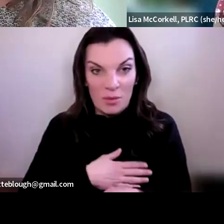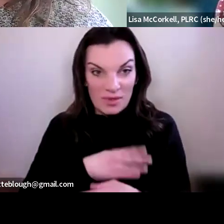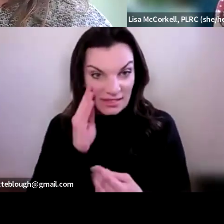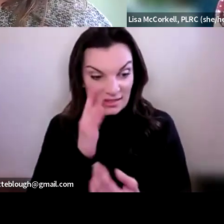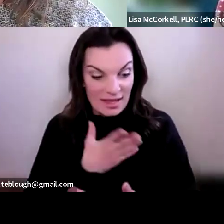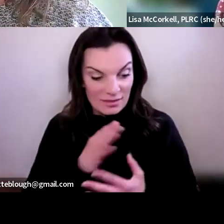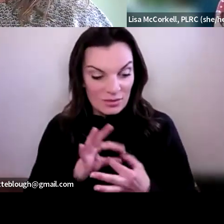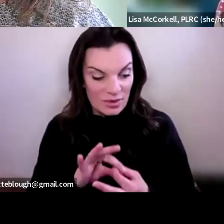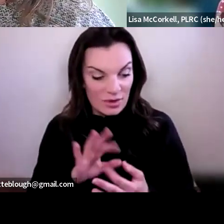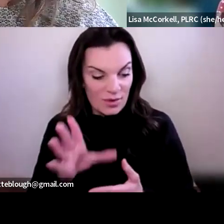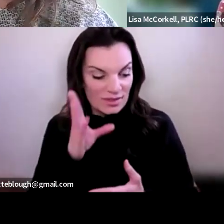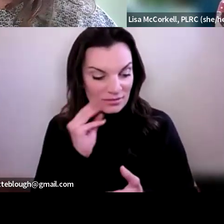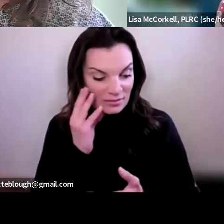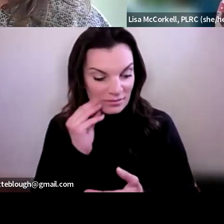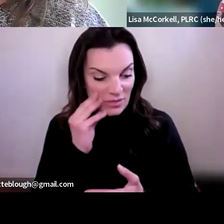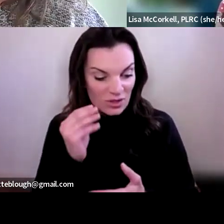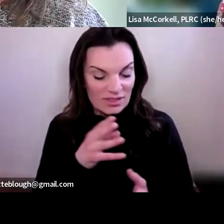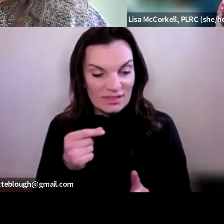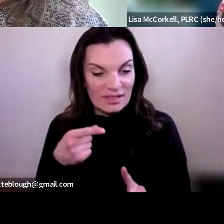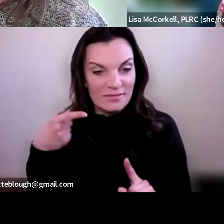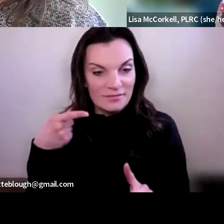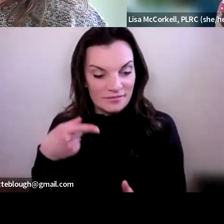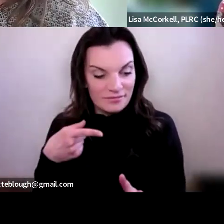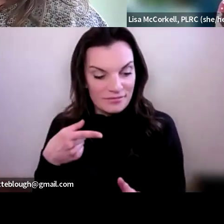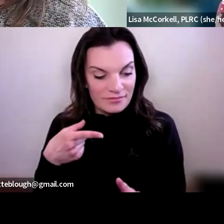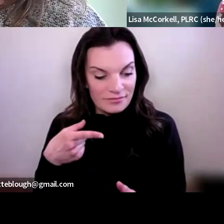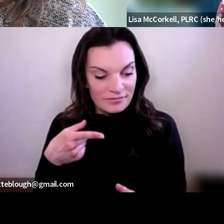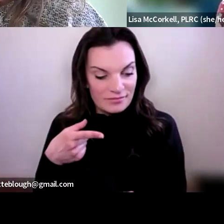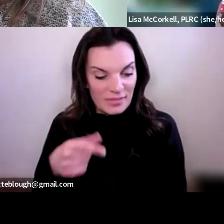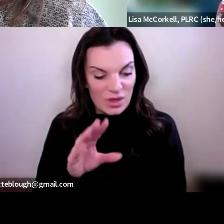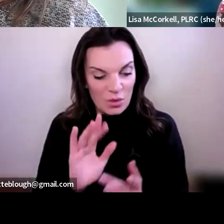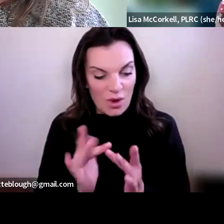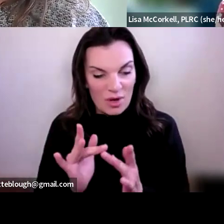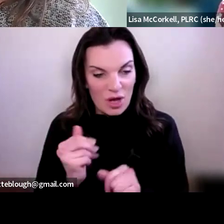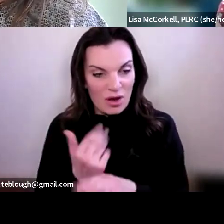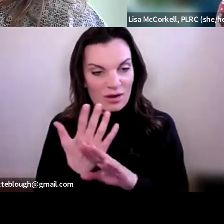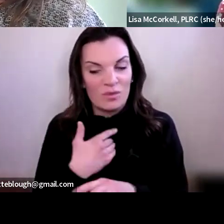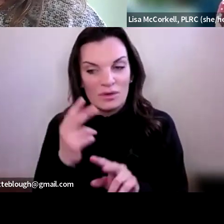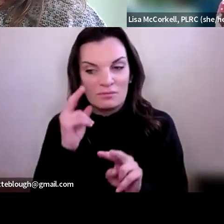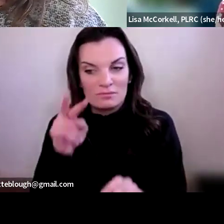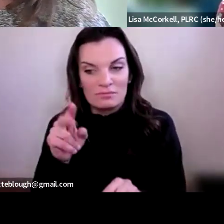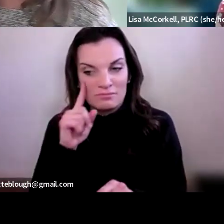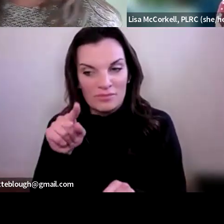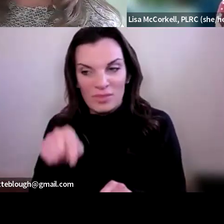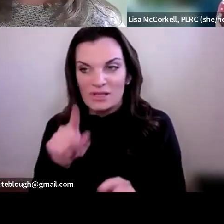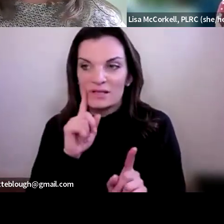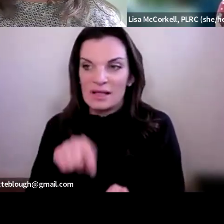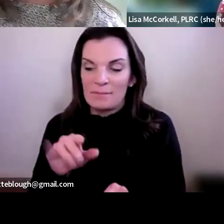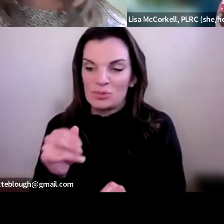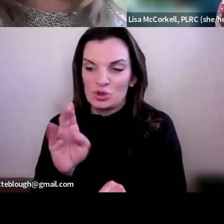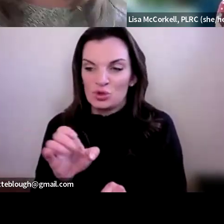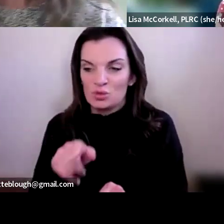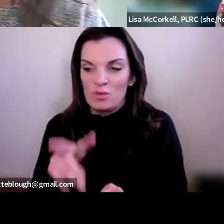about your experience with this webinar, and look for one to come in June that